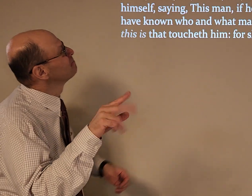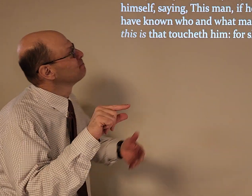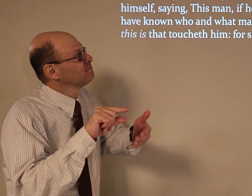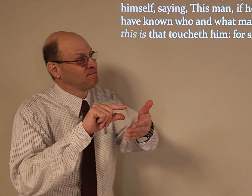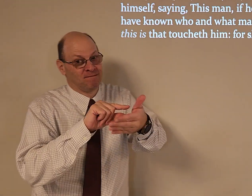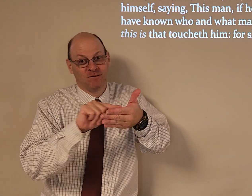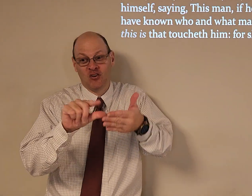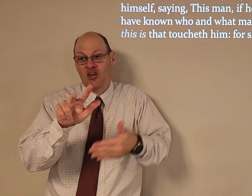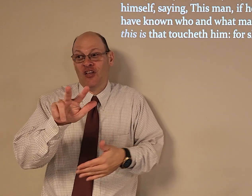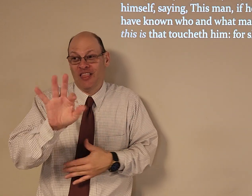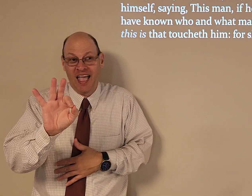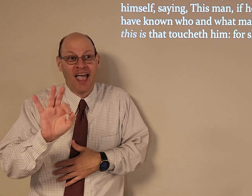In